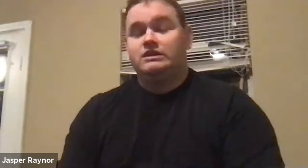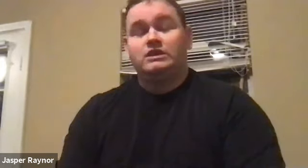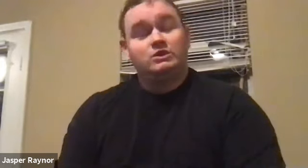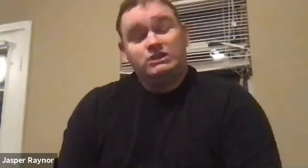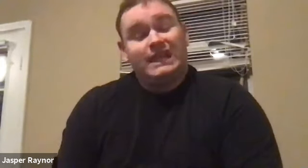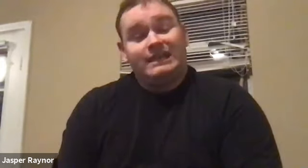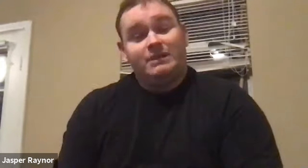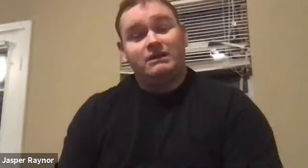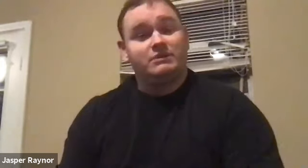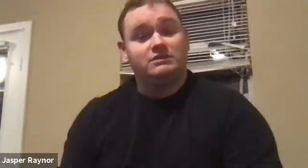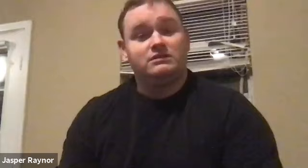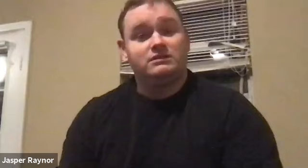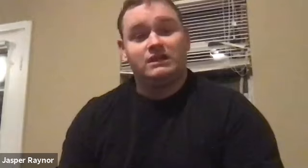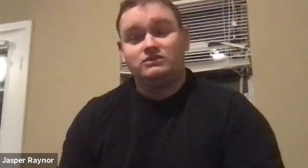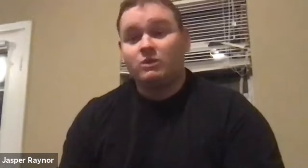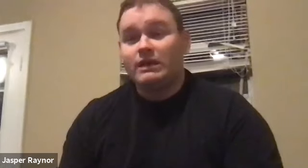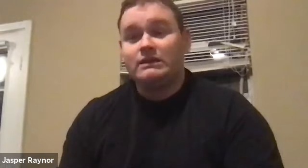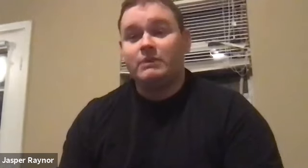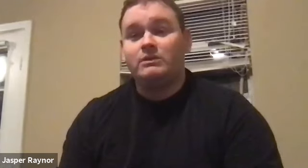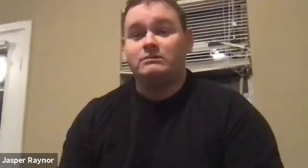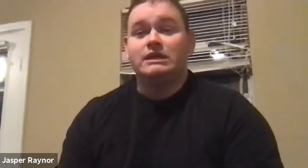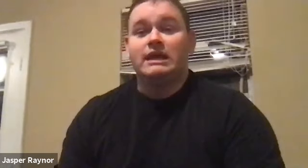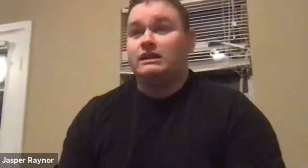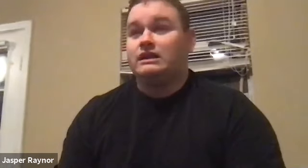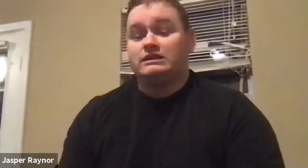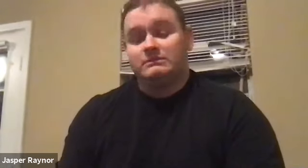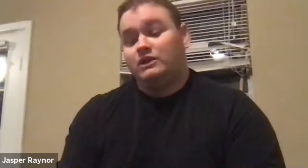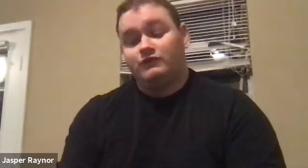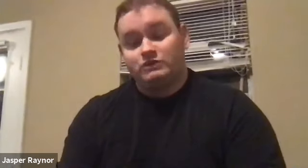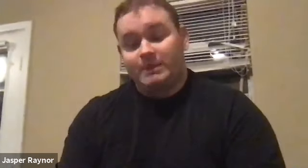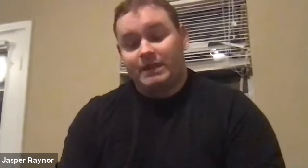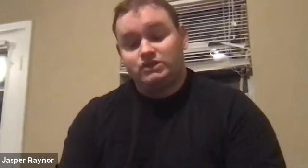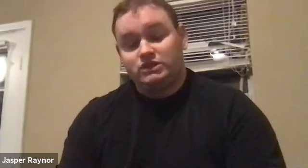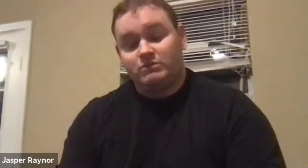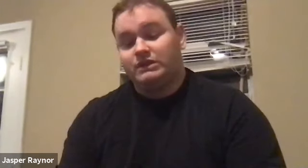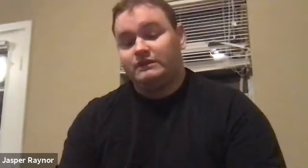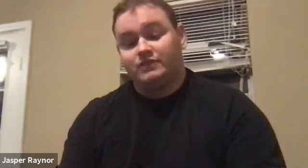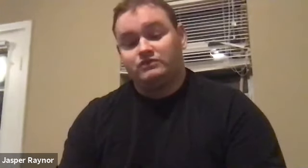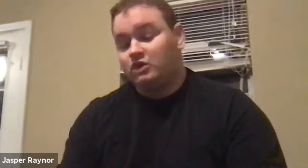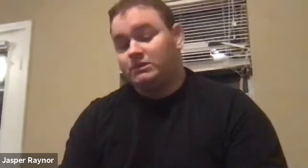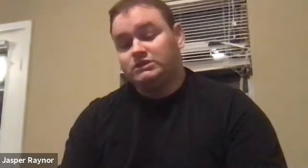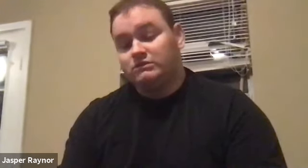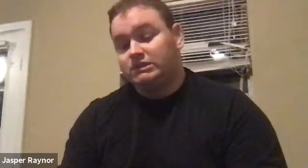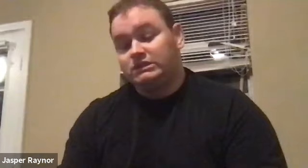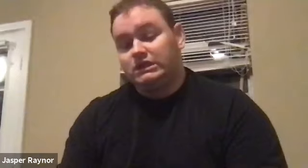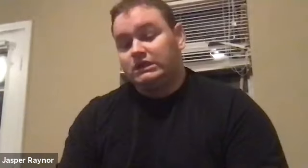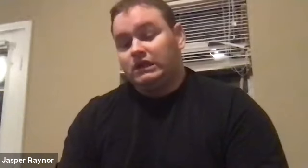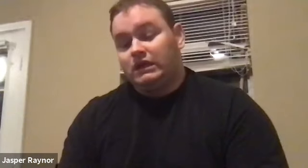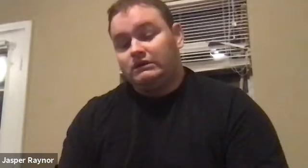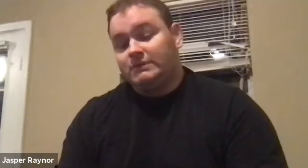you just can't keep up. Like, there's no way to keep up with him. And like, it doesn't matter if you're Spanish interpreting, if you're German interpreting, American